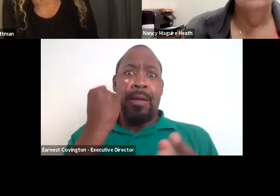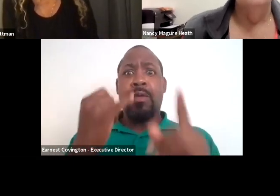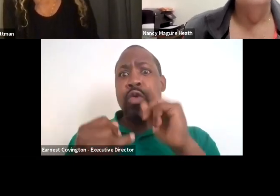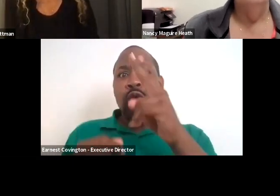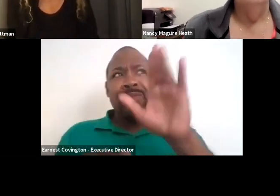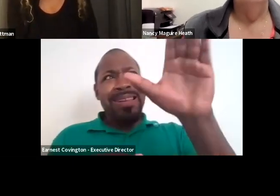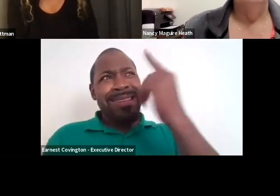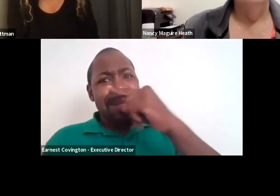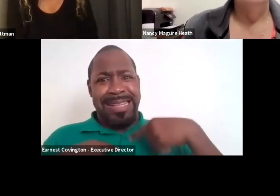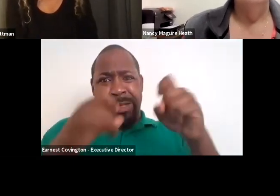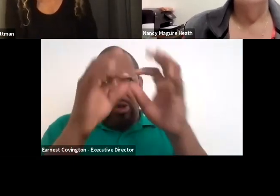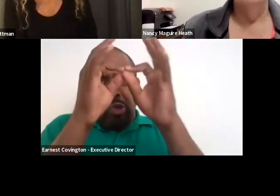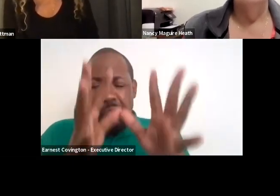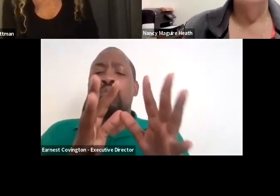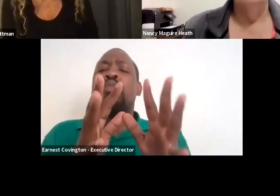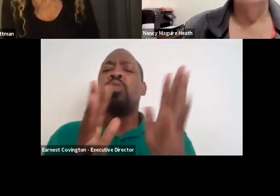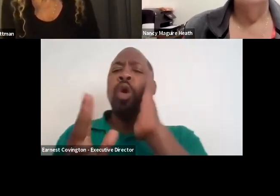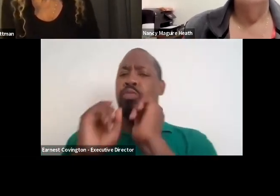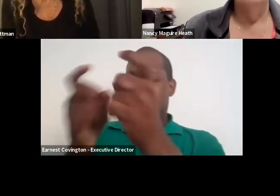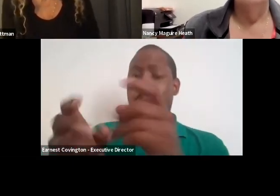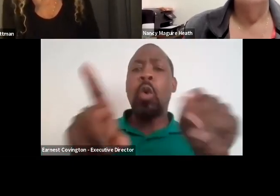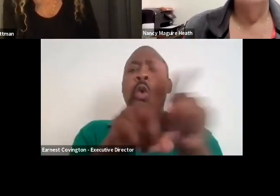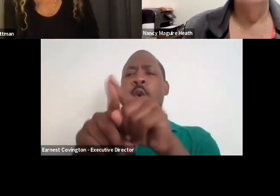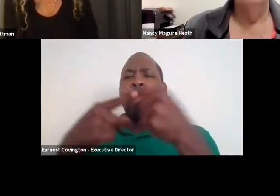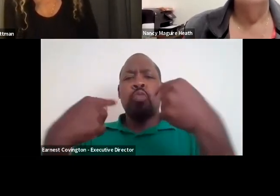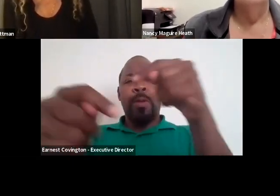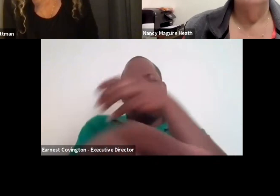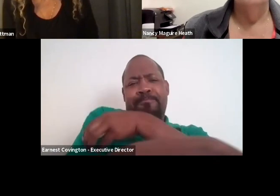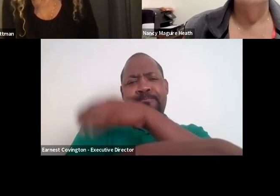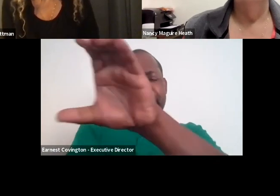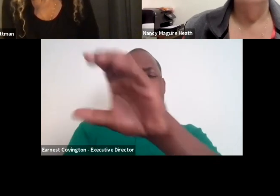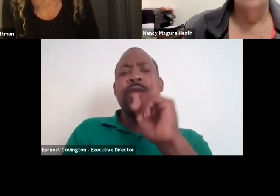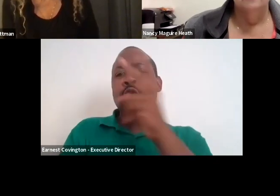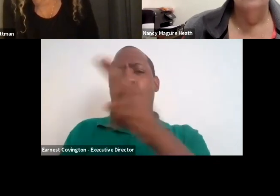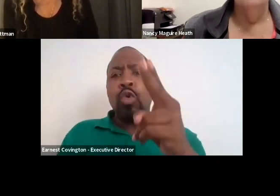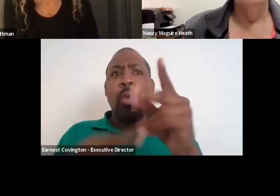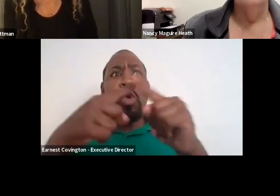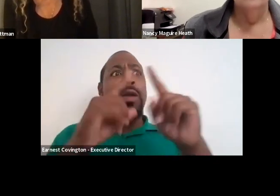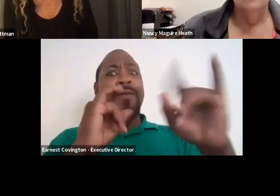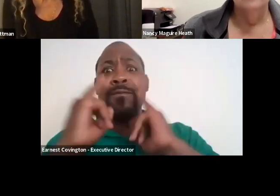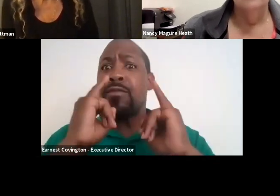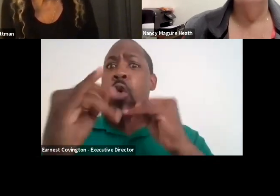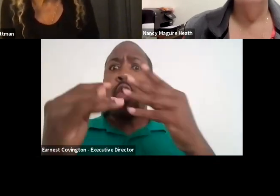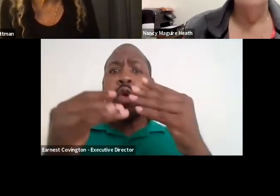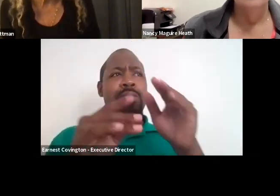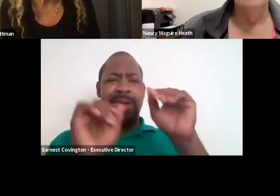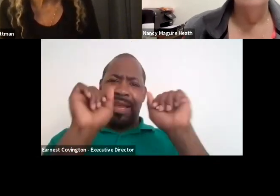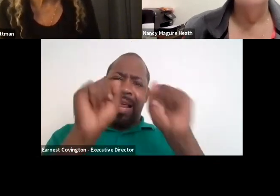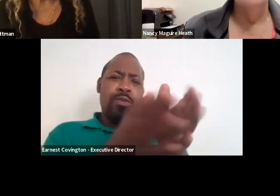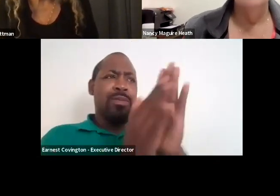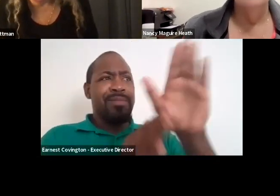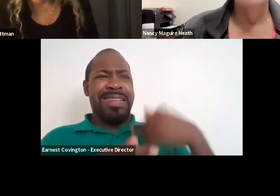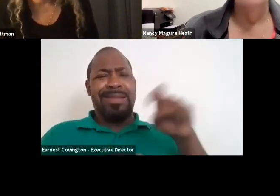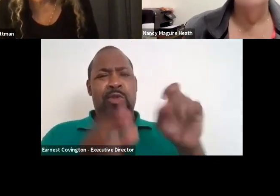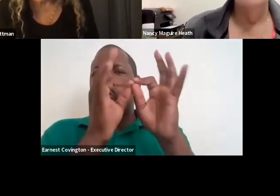employers have the idea that they need to provide interpreters if anybody requests that, and to empower deaf and hard of hearing people that